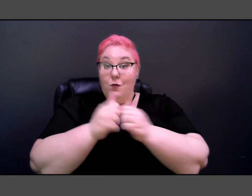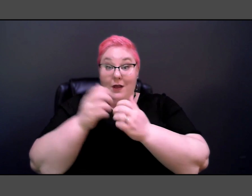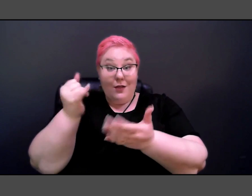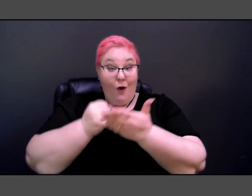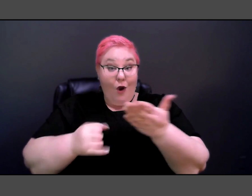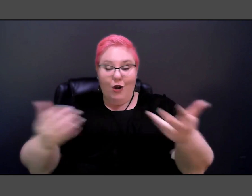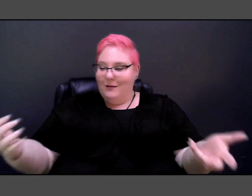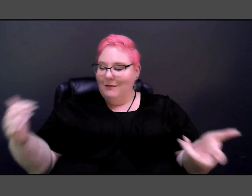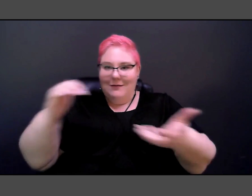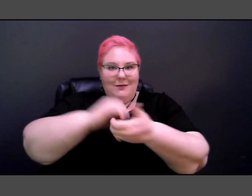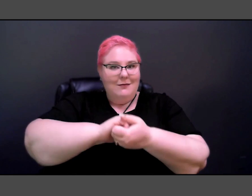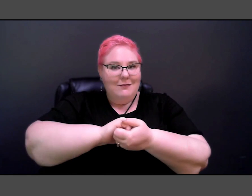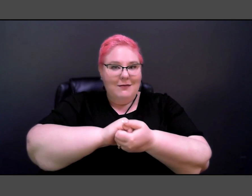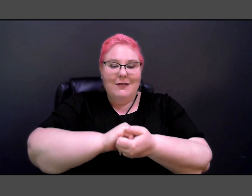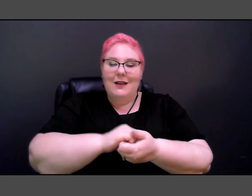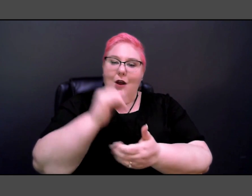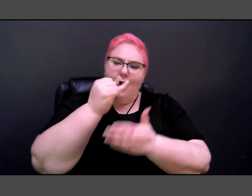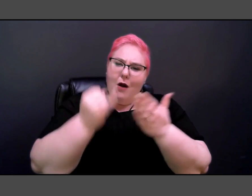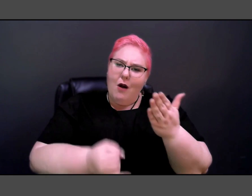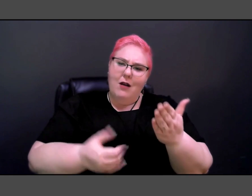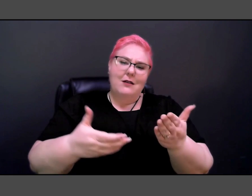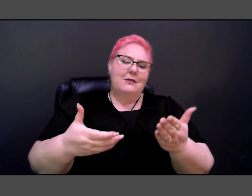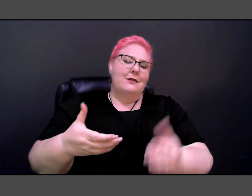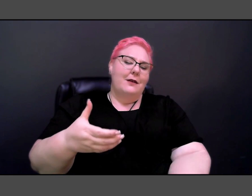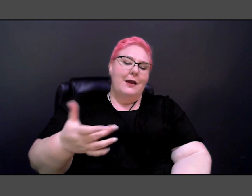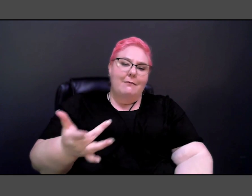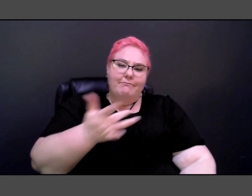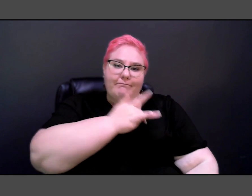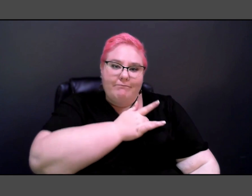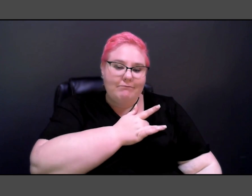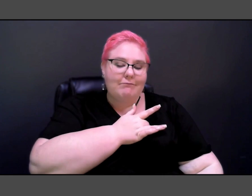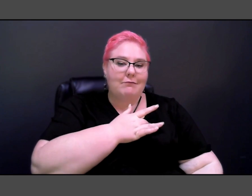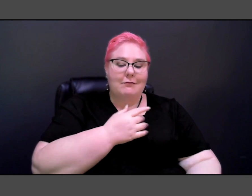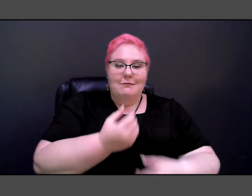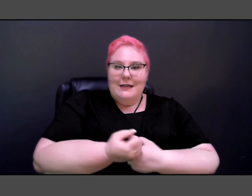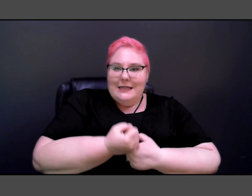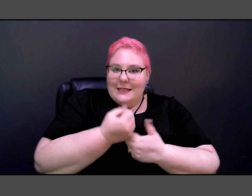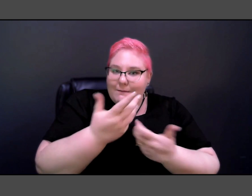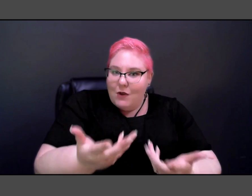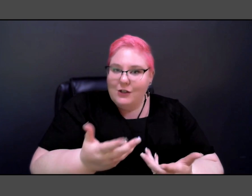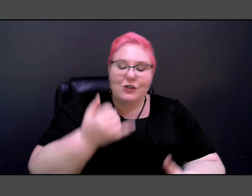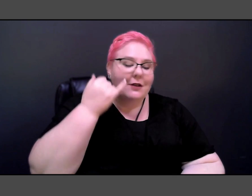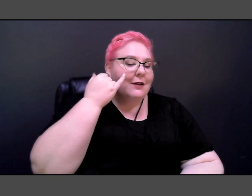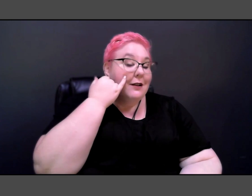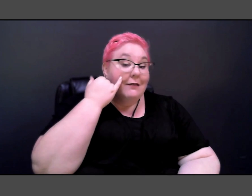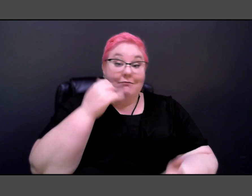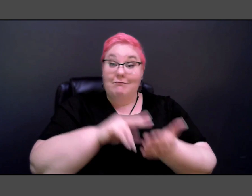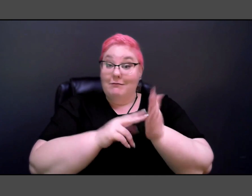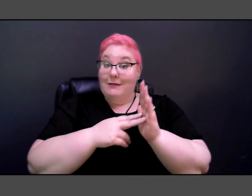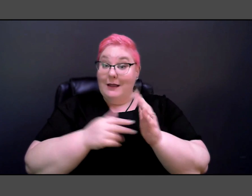incredibly powerful and important expression, whether it's performing or